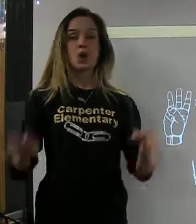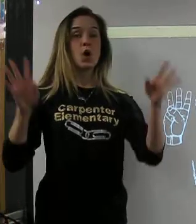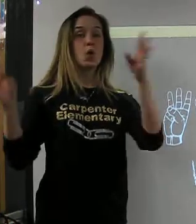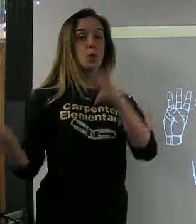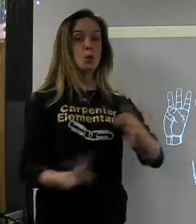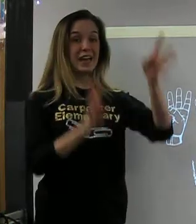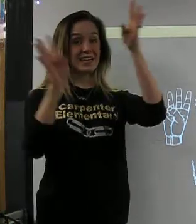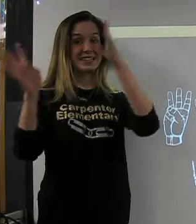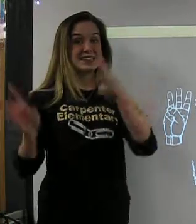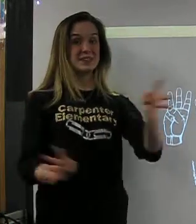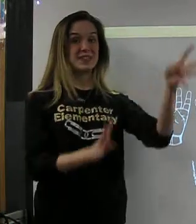Wind.